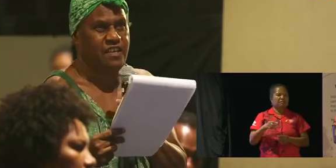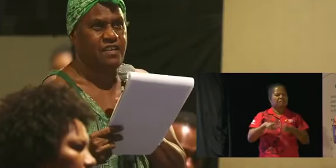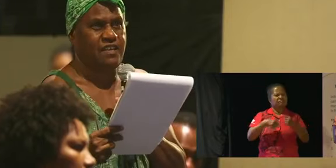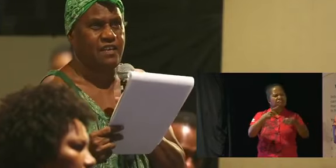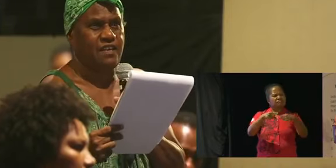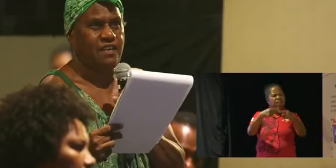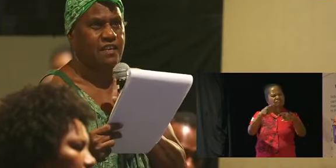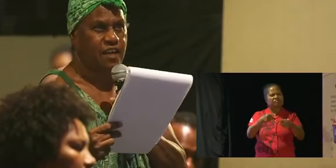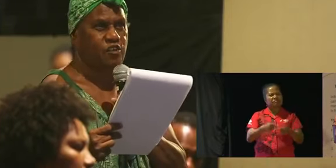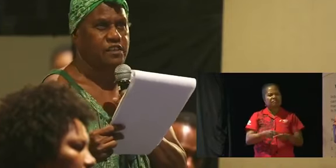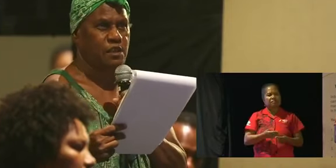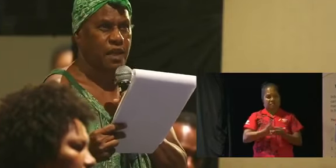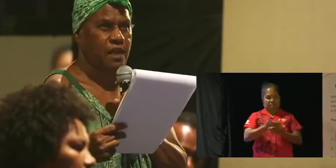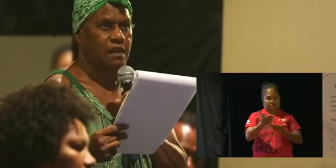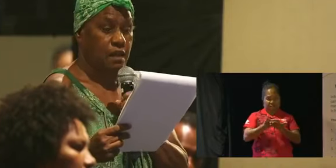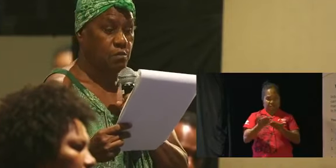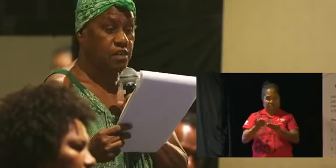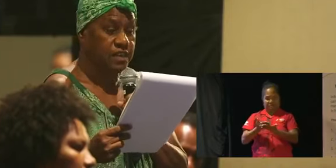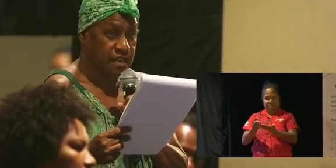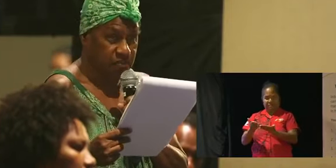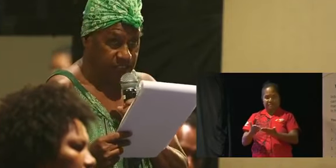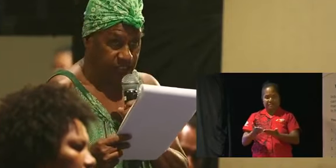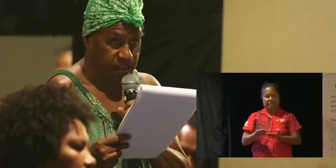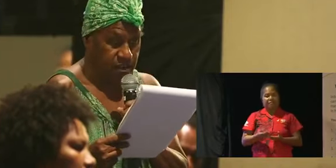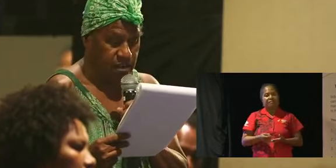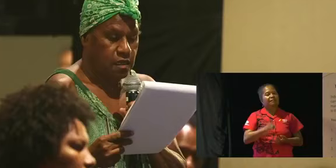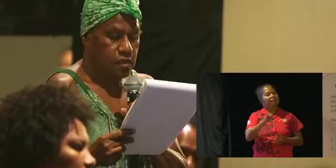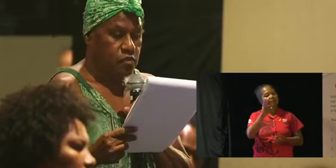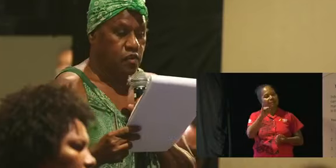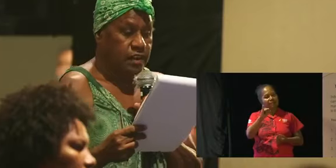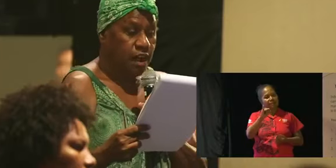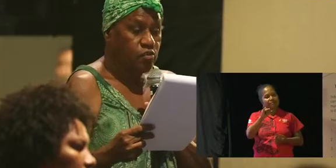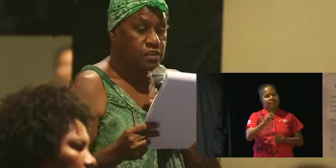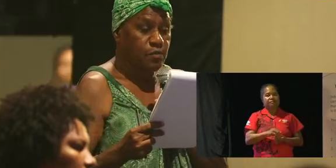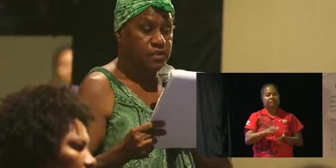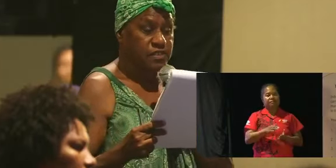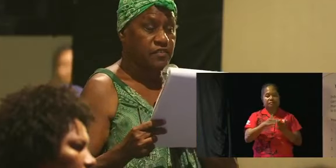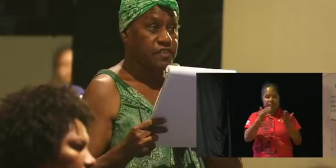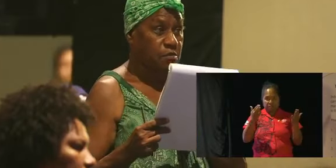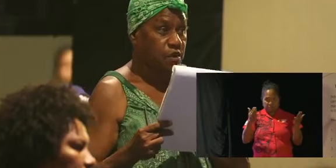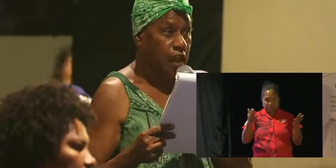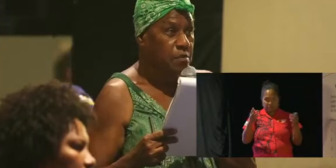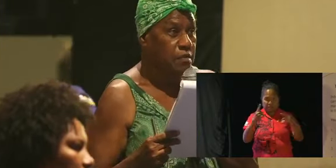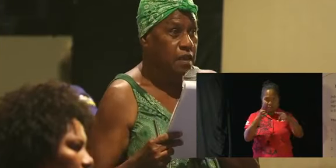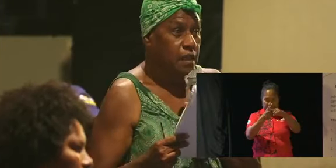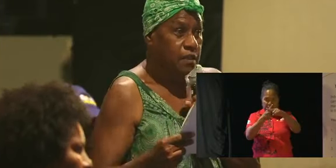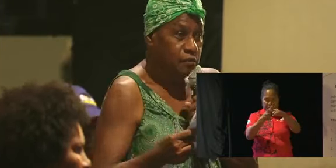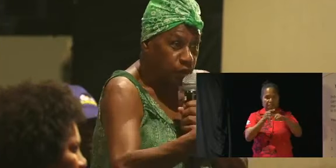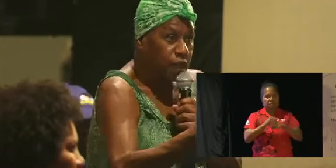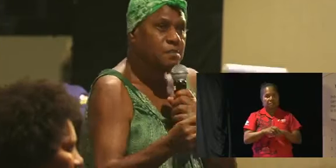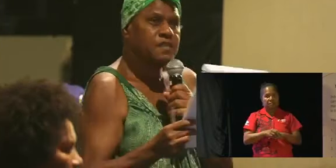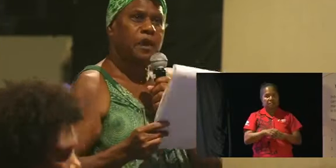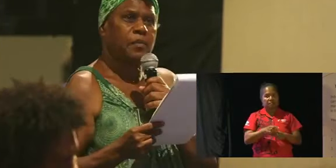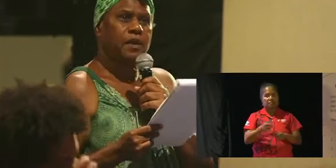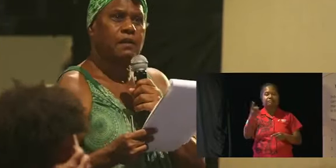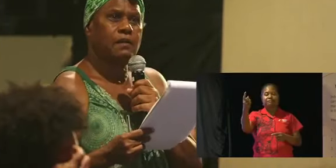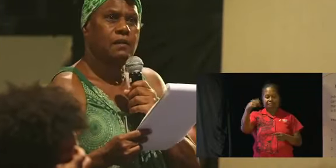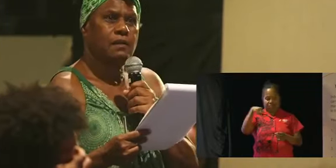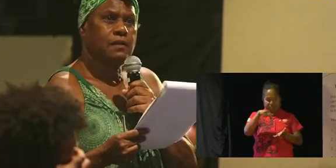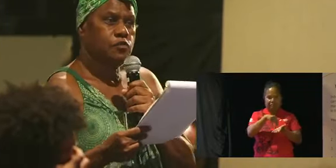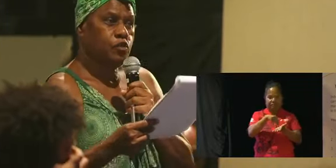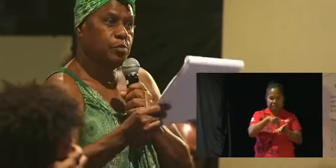continuation here? Kind of same, I'm all negative side. So now Lord's la positive side long em. You block